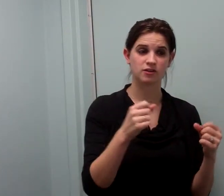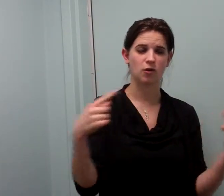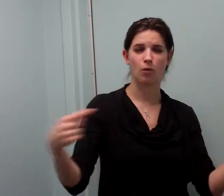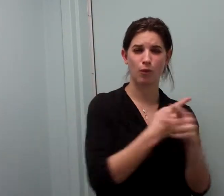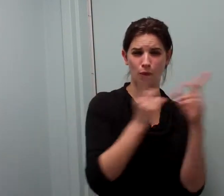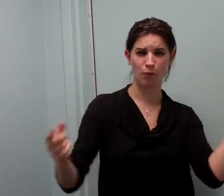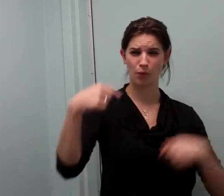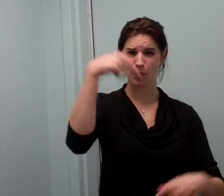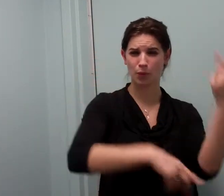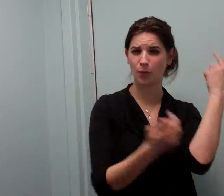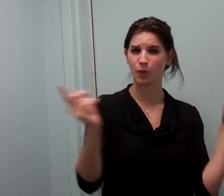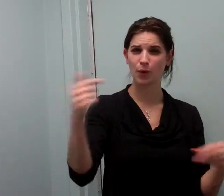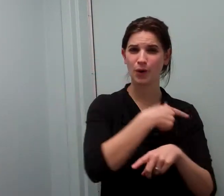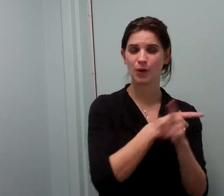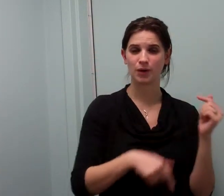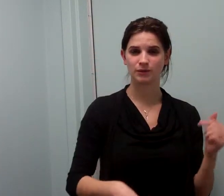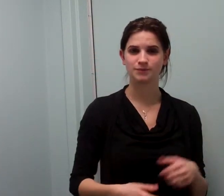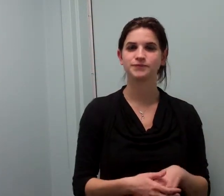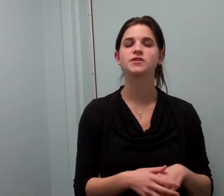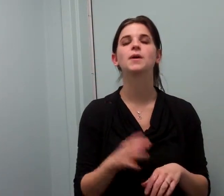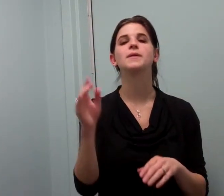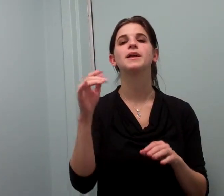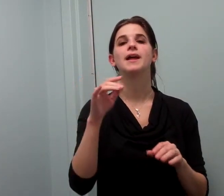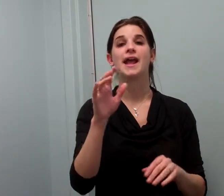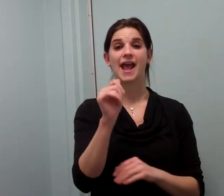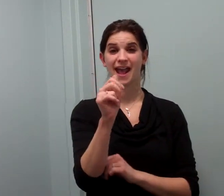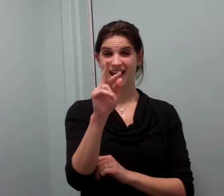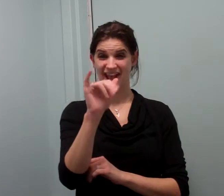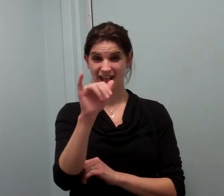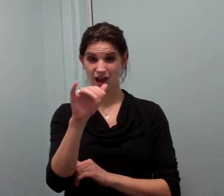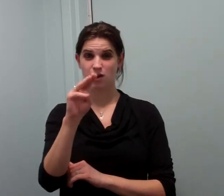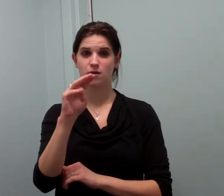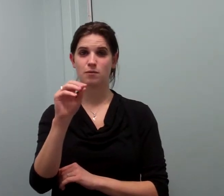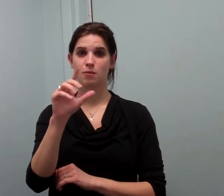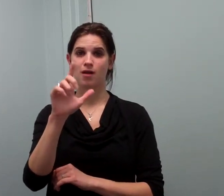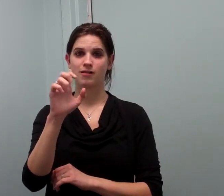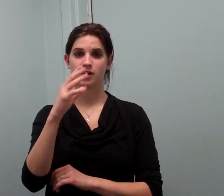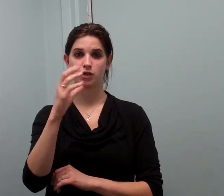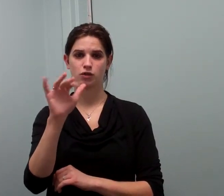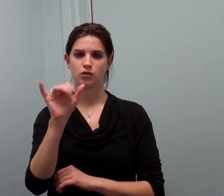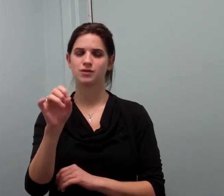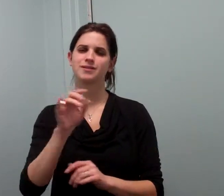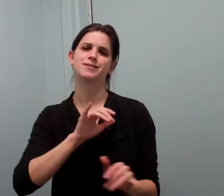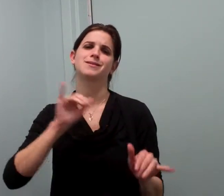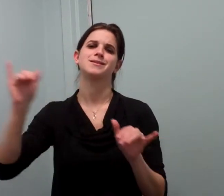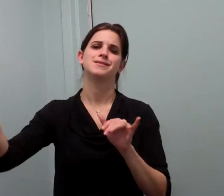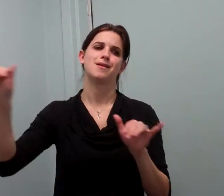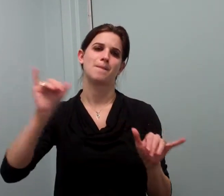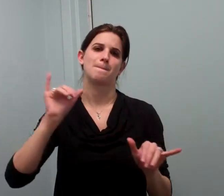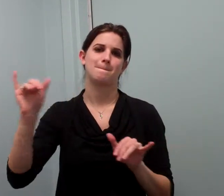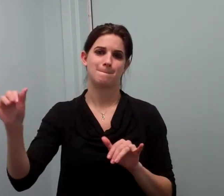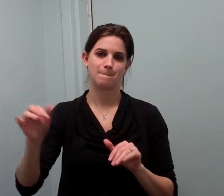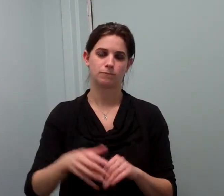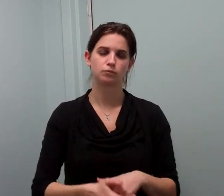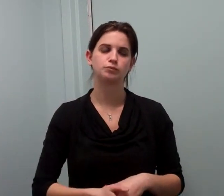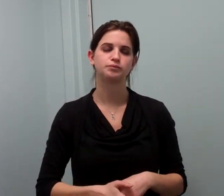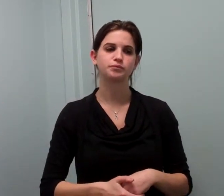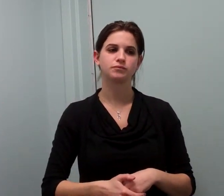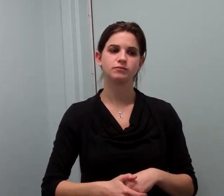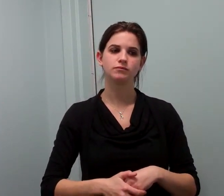air molecules, they're the same way. The warmer the air, the faster those air molecules are moving, and the more space there is between the air